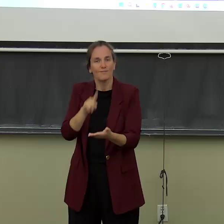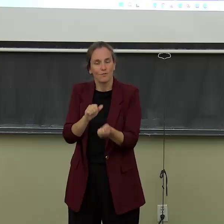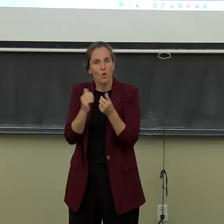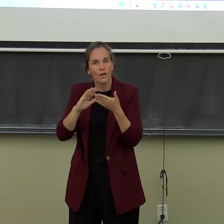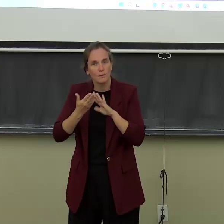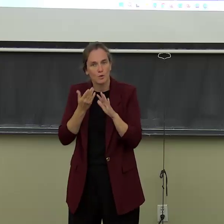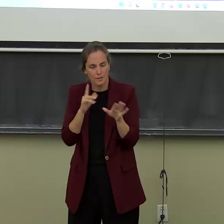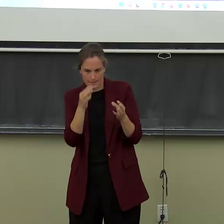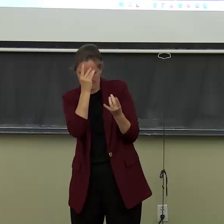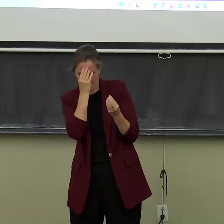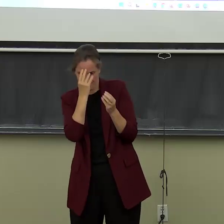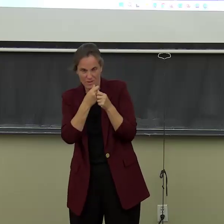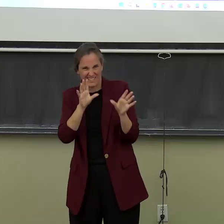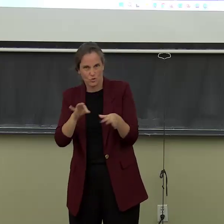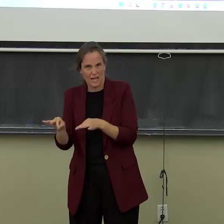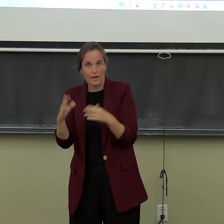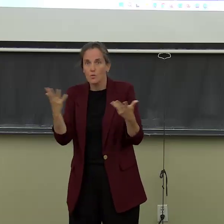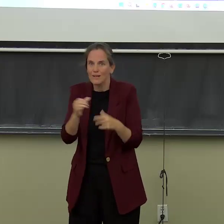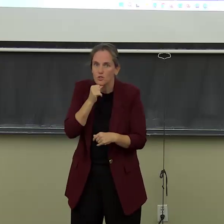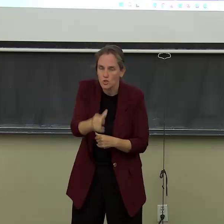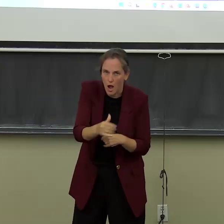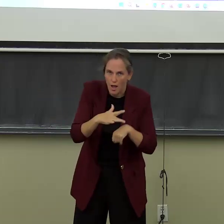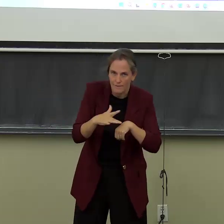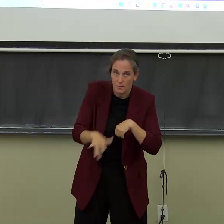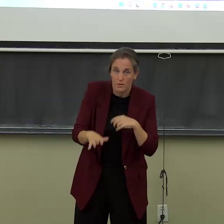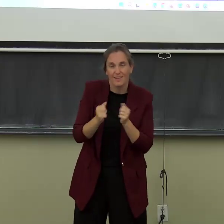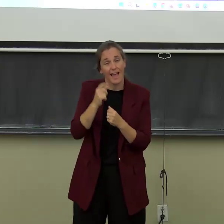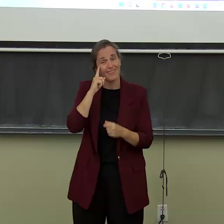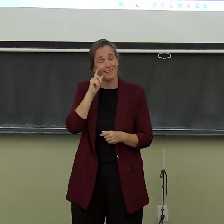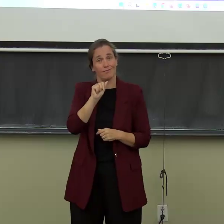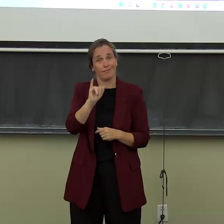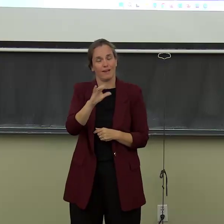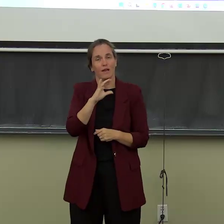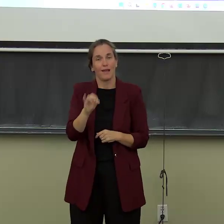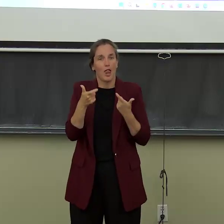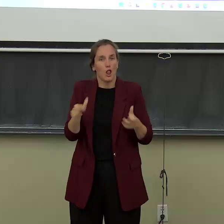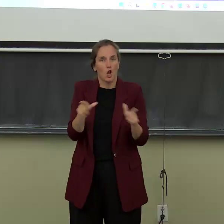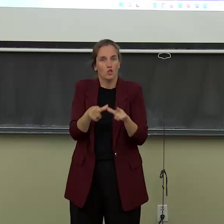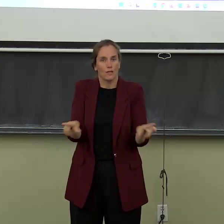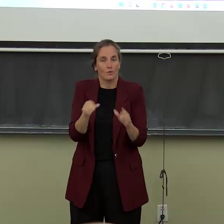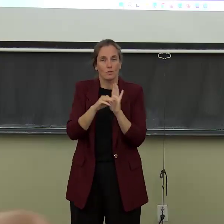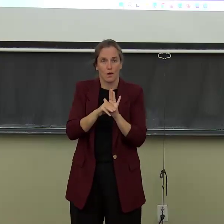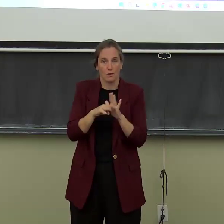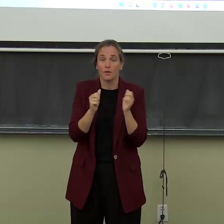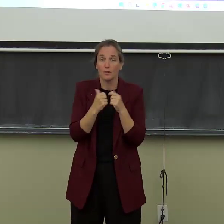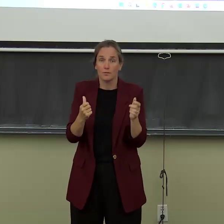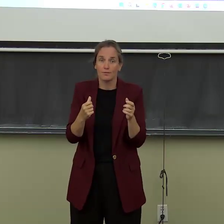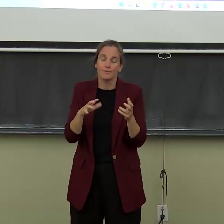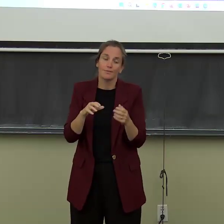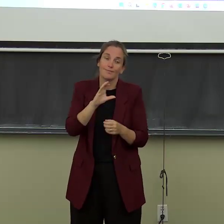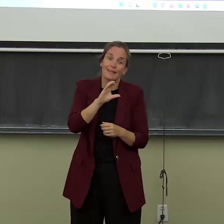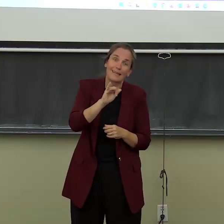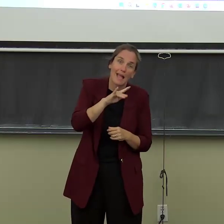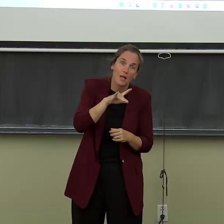not. And I think because artificial intelligence, large language models, the infrastructure, you know, the cables, the servers, the data